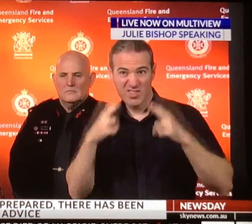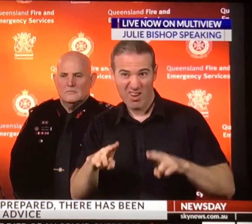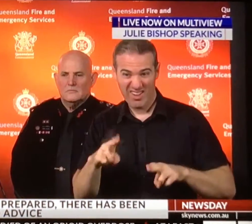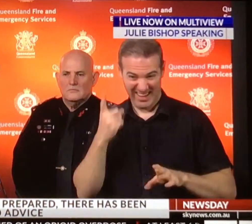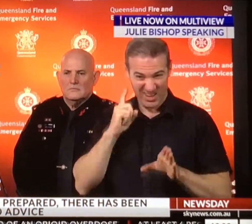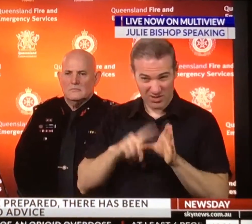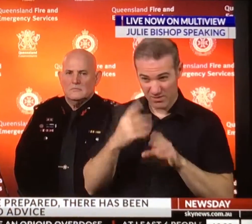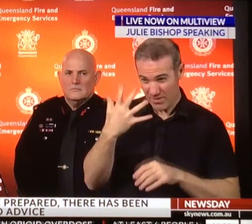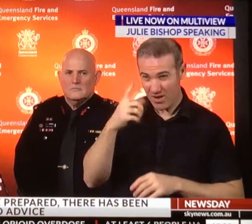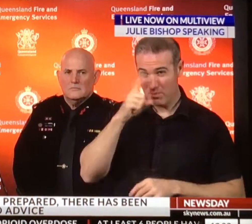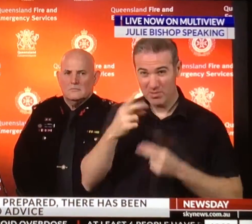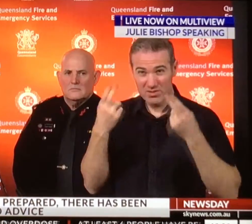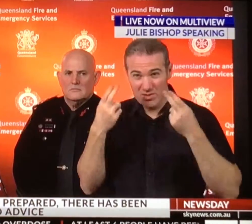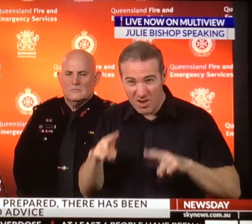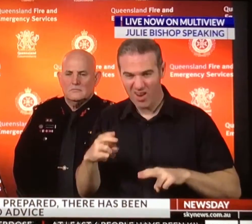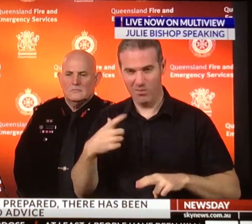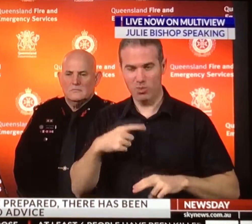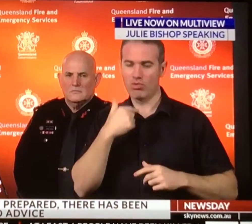Yes.